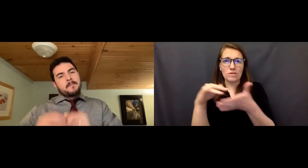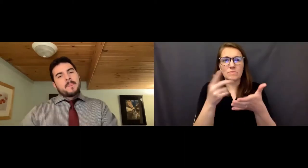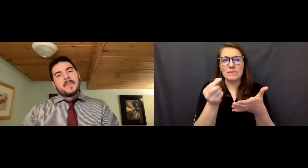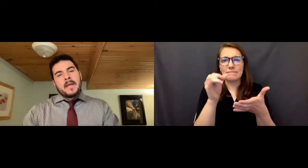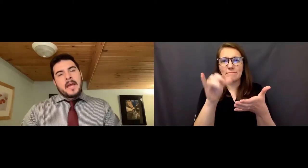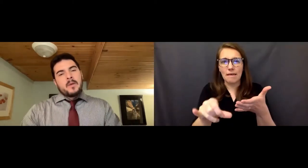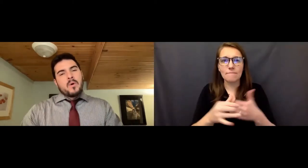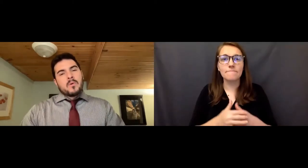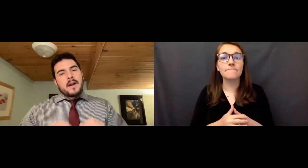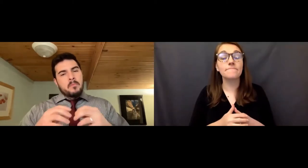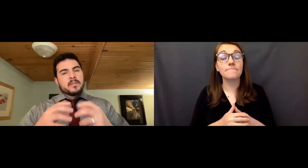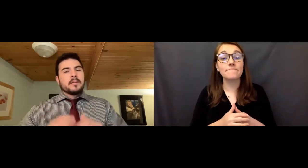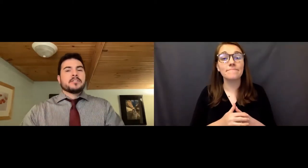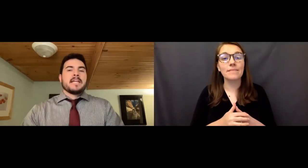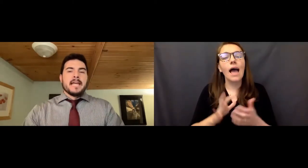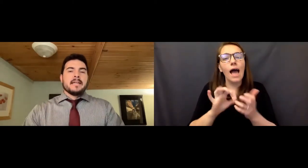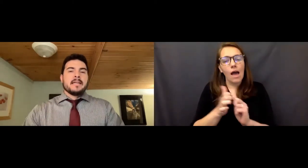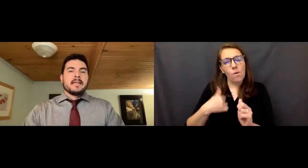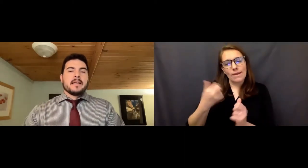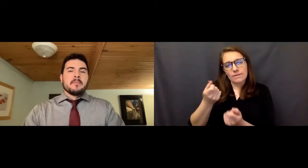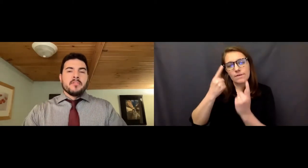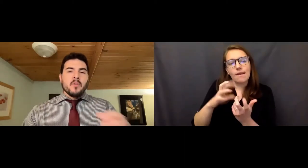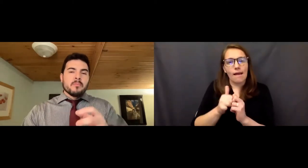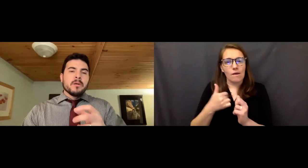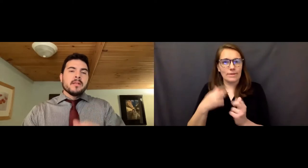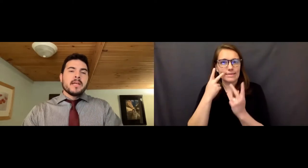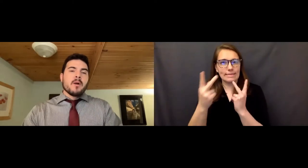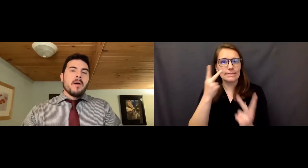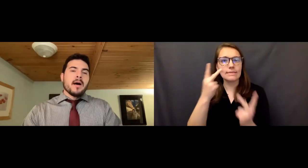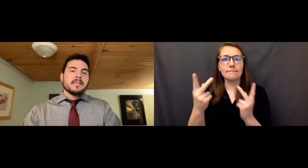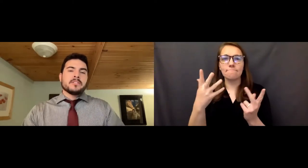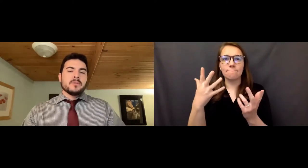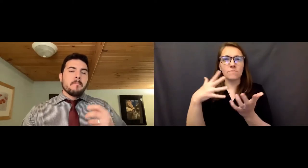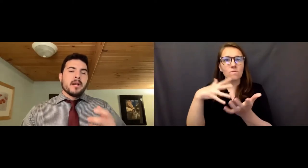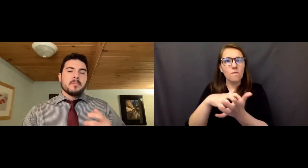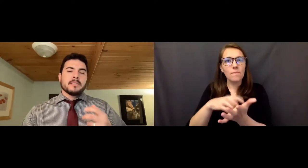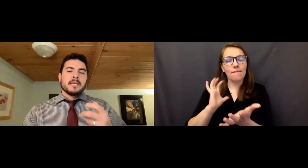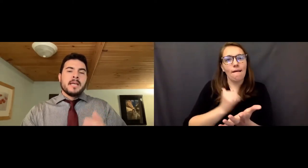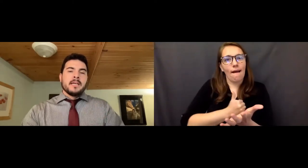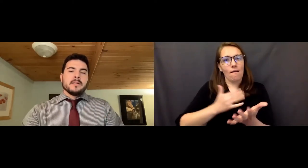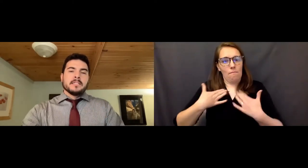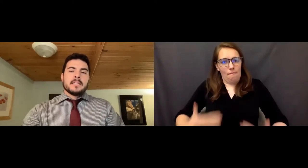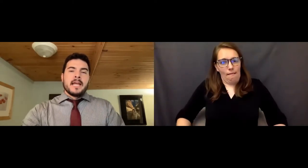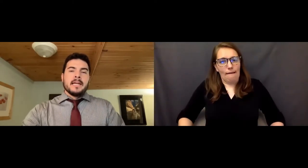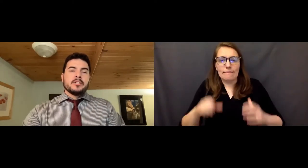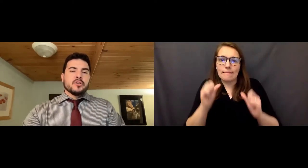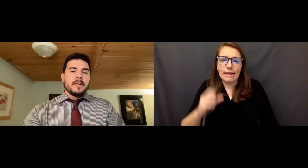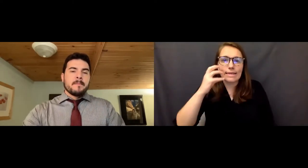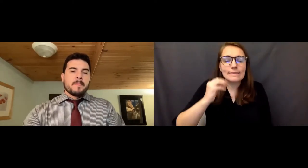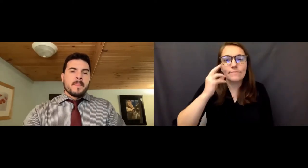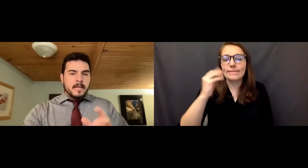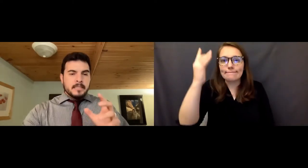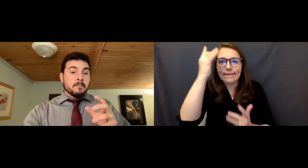see and what we're able to understand about the vulnerability of our bodies to impairment, illness, and